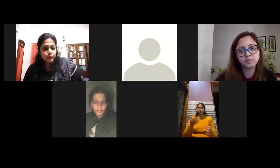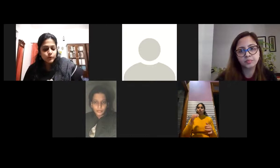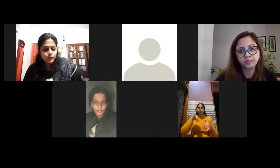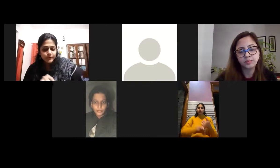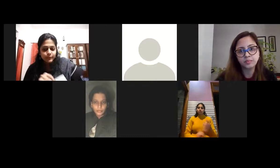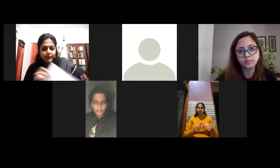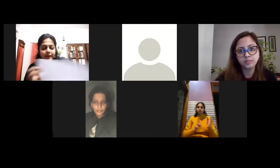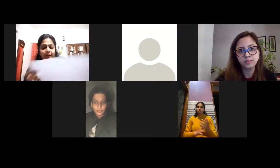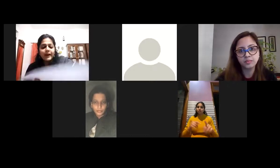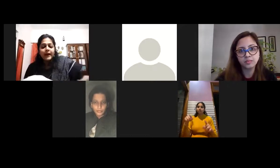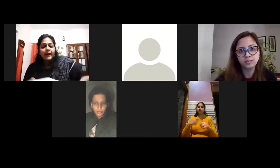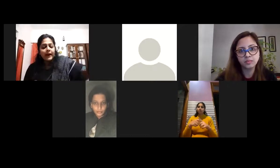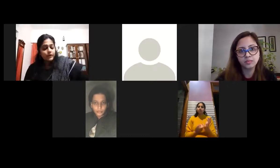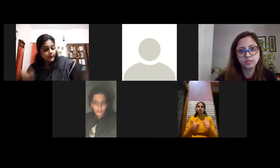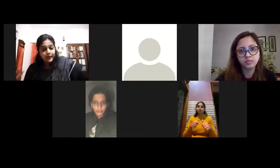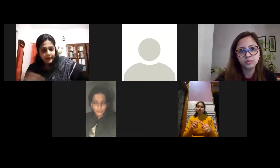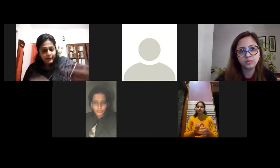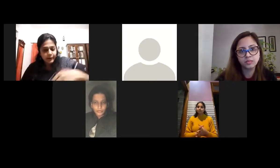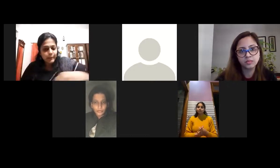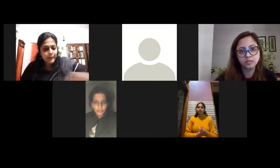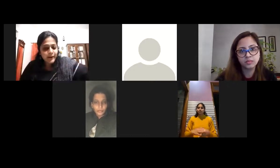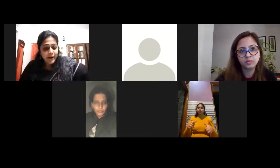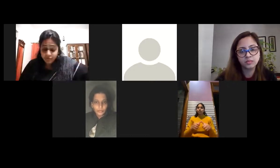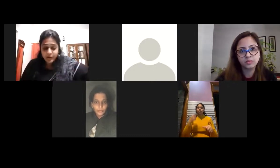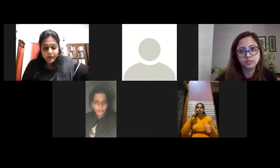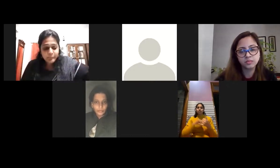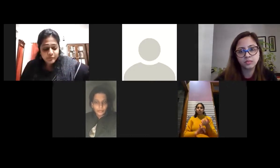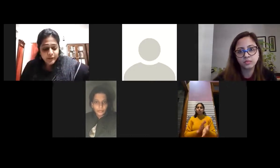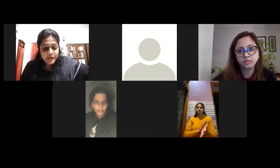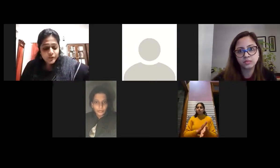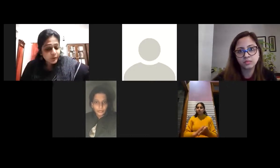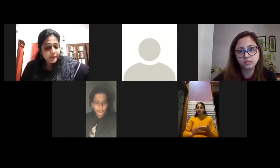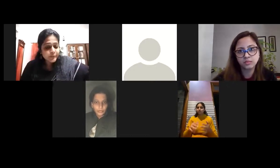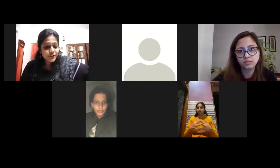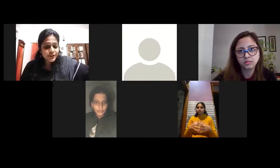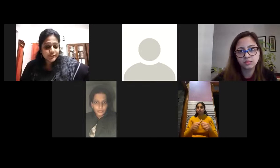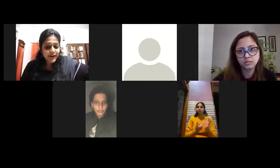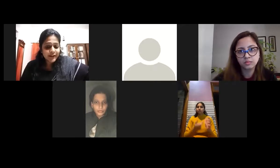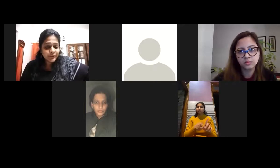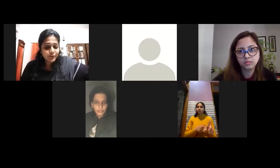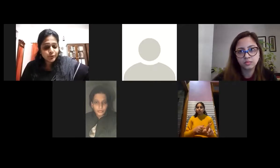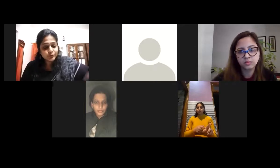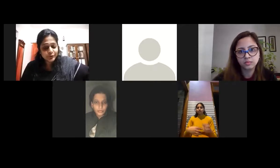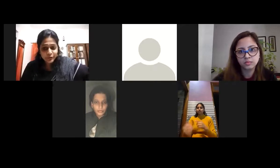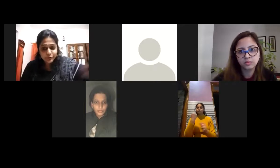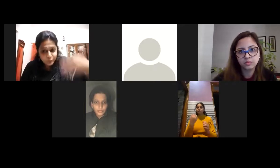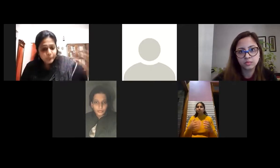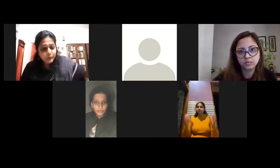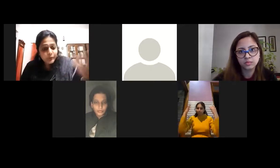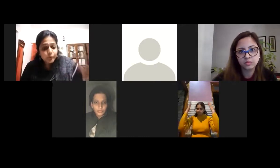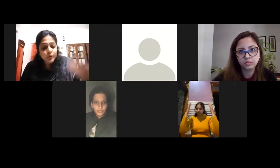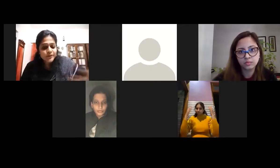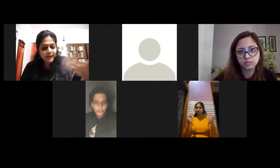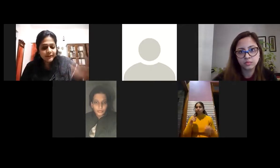can also respond. Aishwarya, I very strongly appreciated the fact that